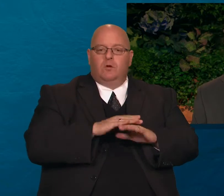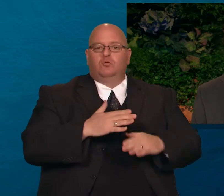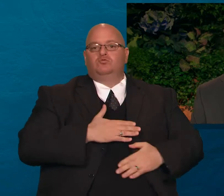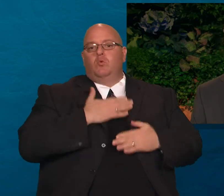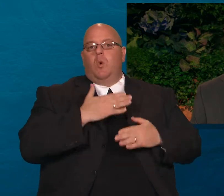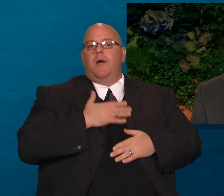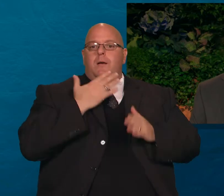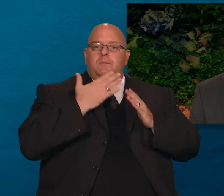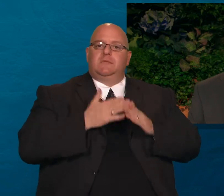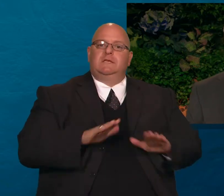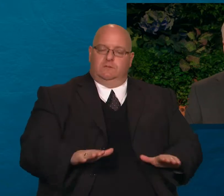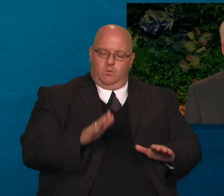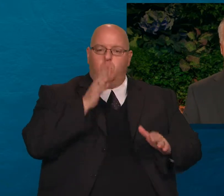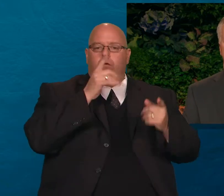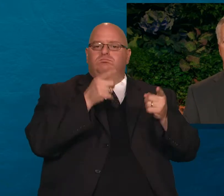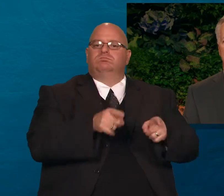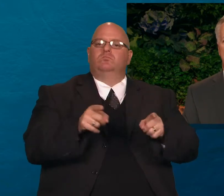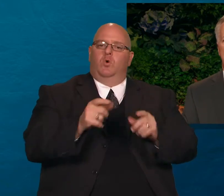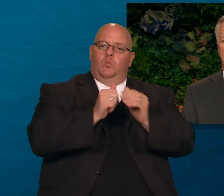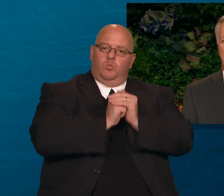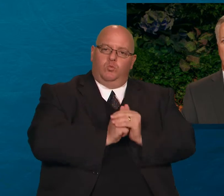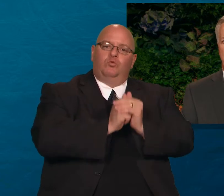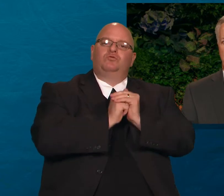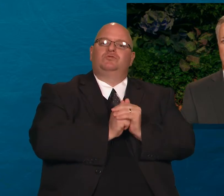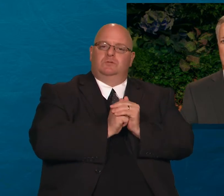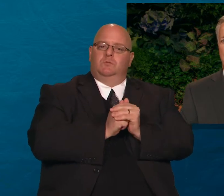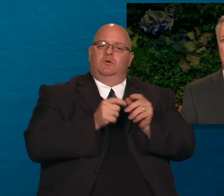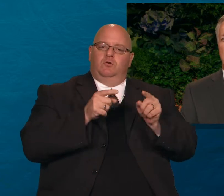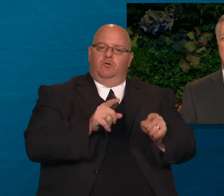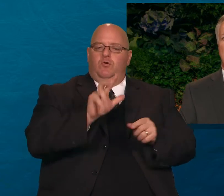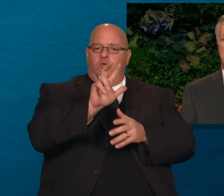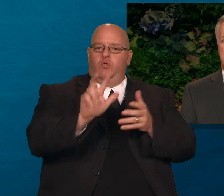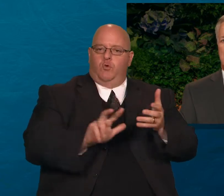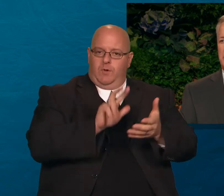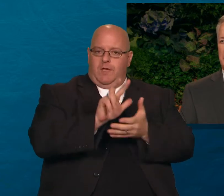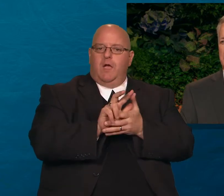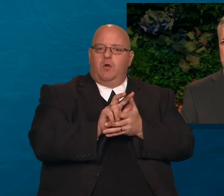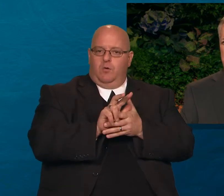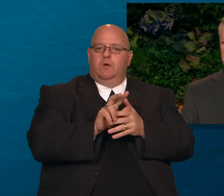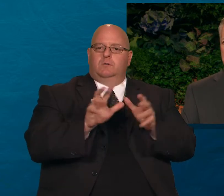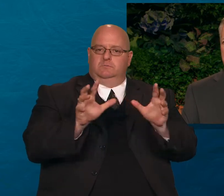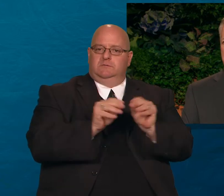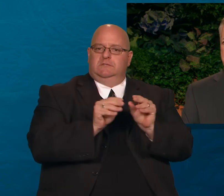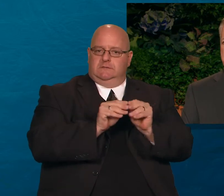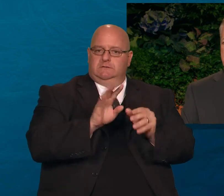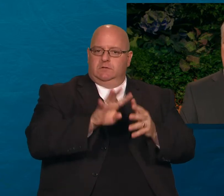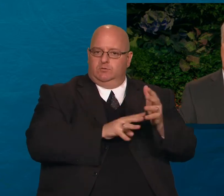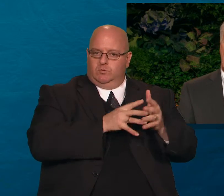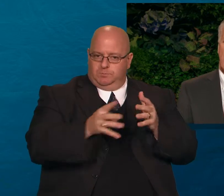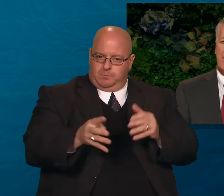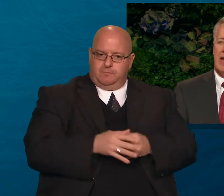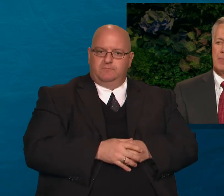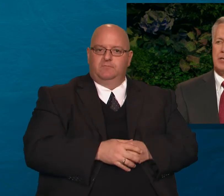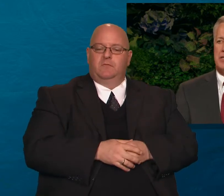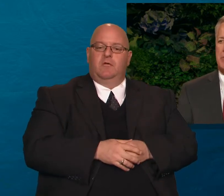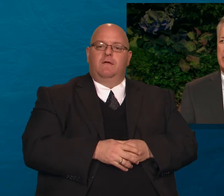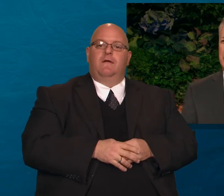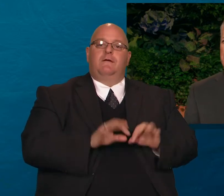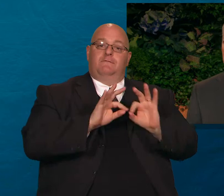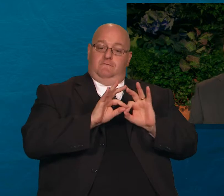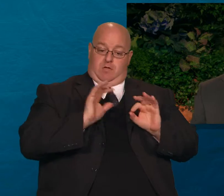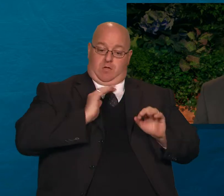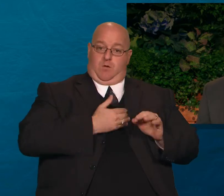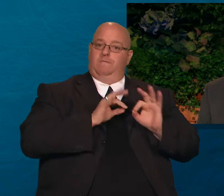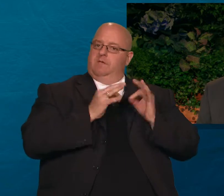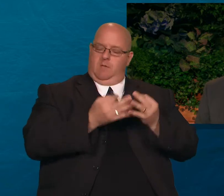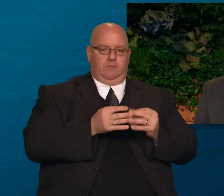joy and peace will come from worship during our 3-hour Sunday meeting schedule. Our family has committed